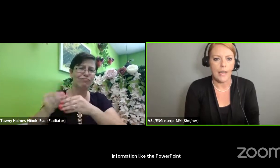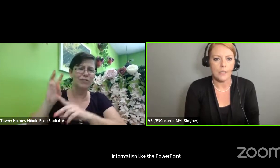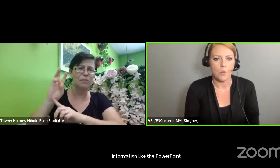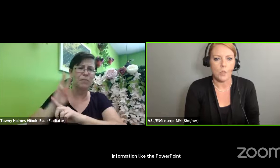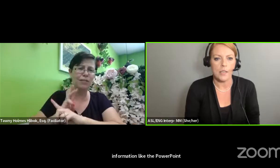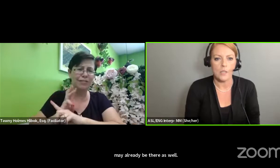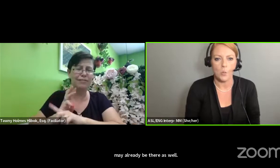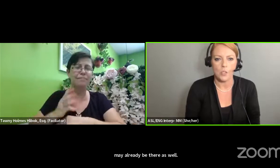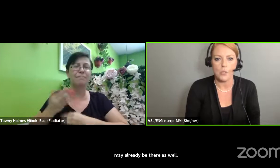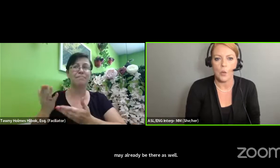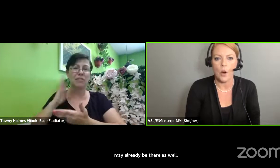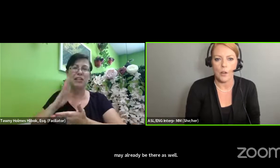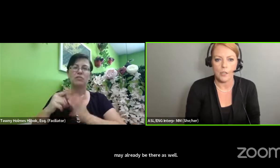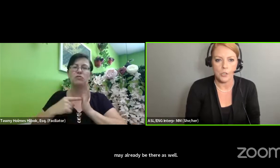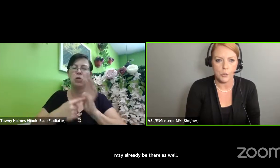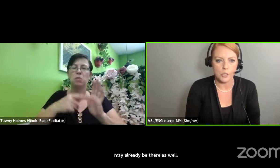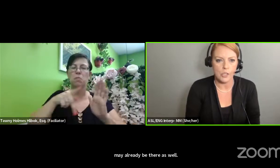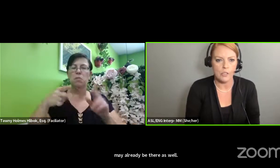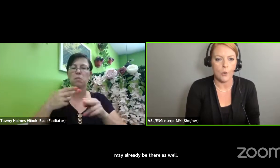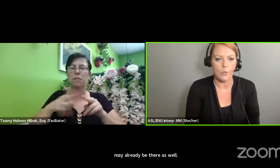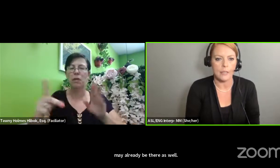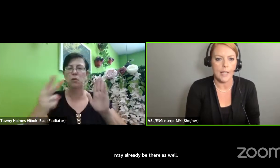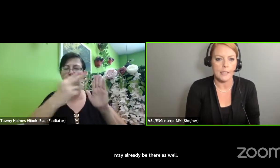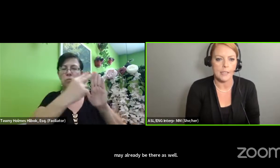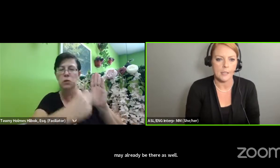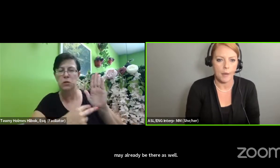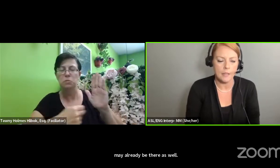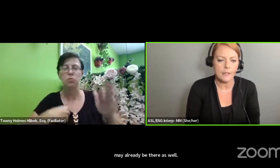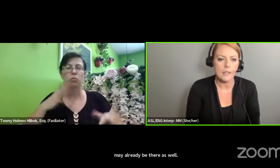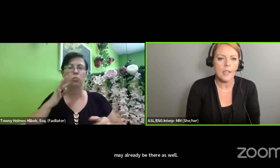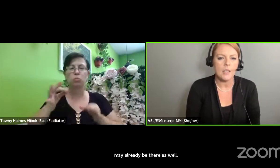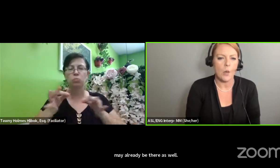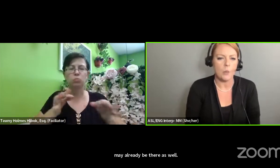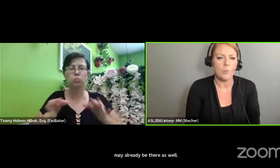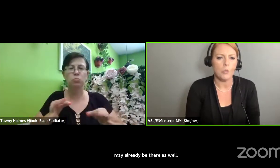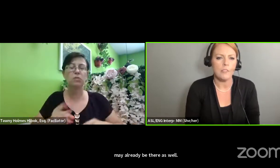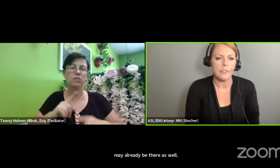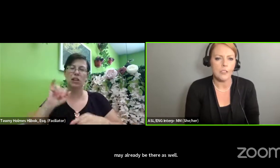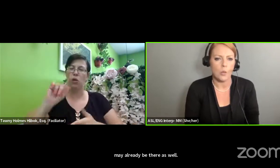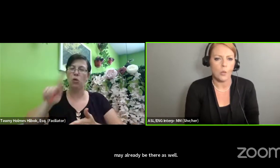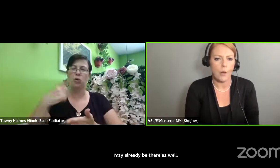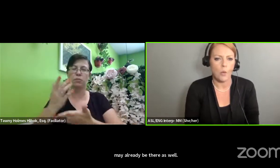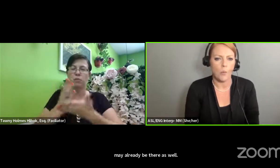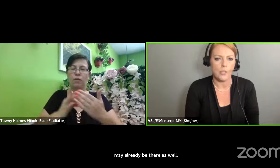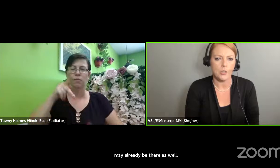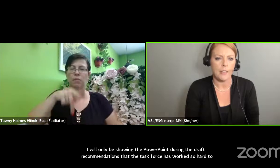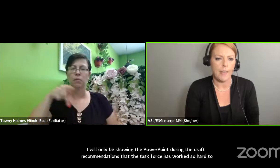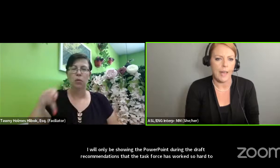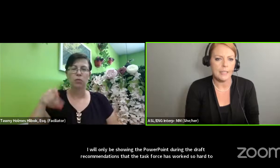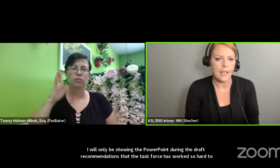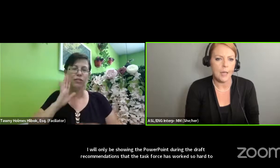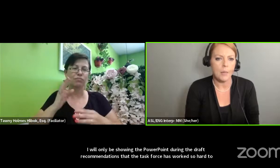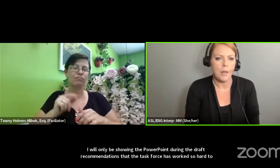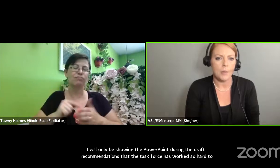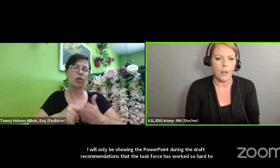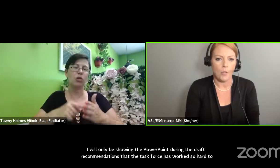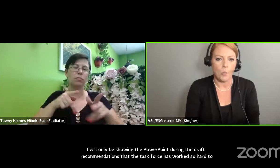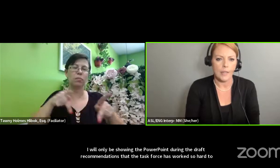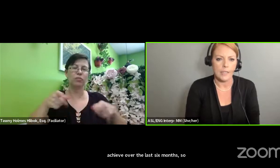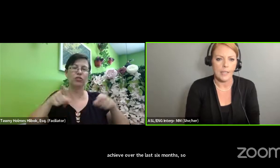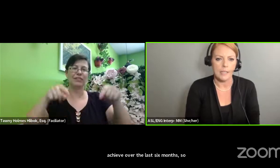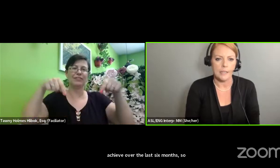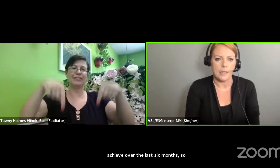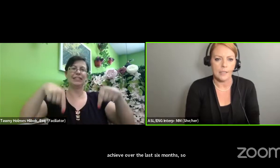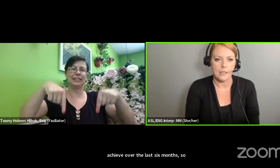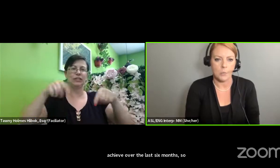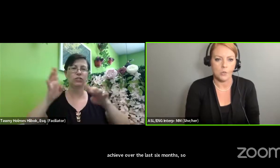that the task force has worked so hard to achieve over the last 6 months. So I will briefly show the PowerPoint during that time, but